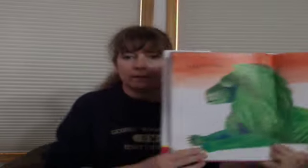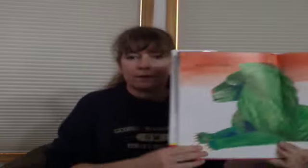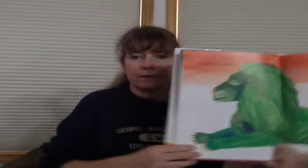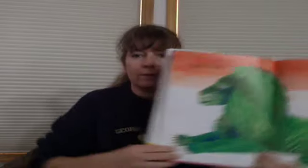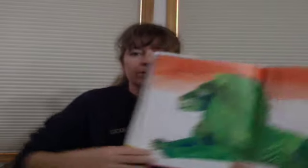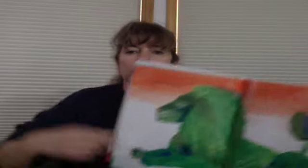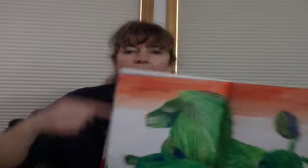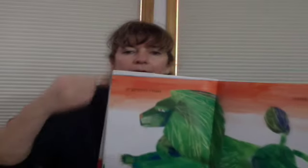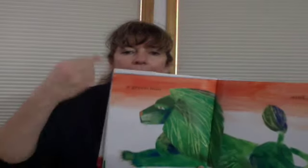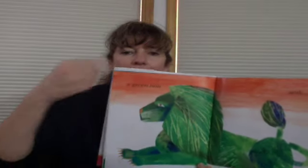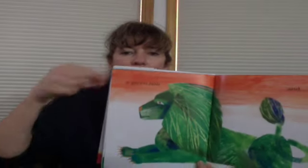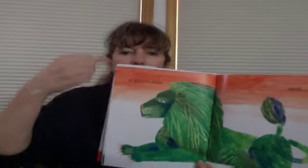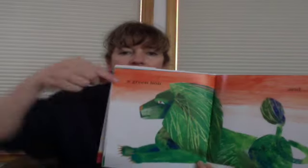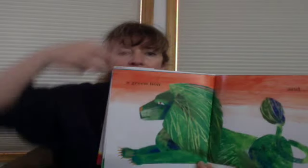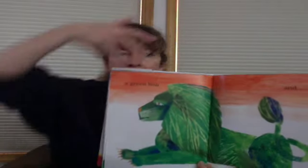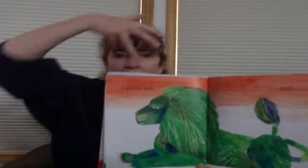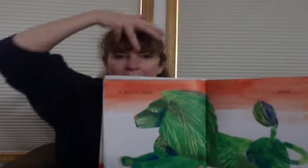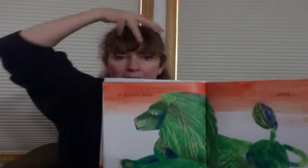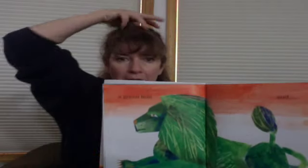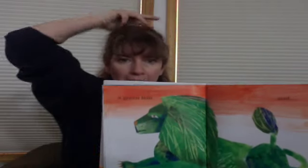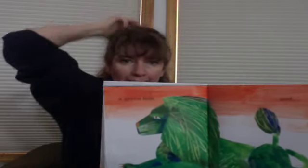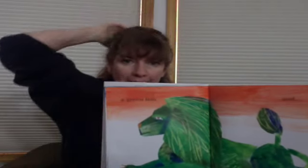A green lion.